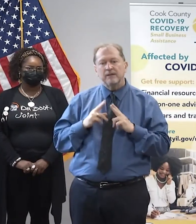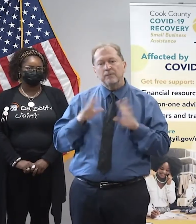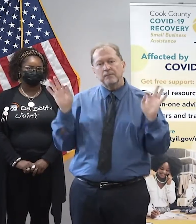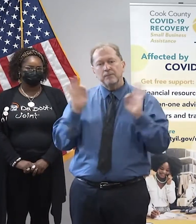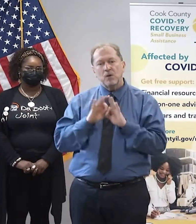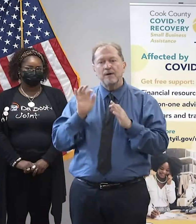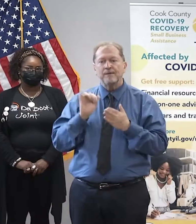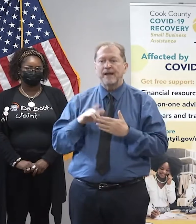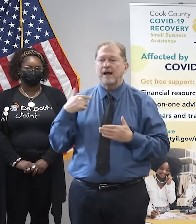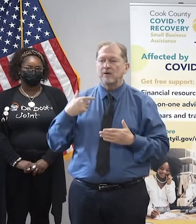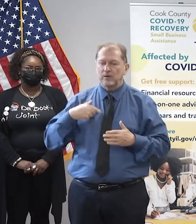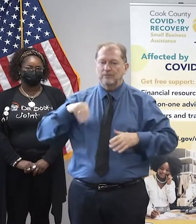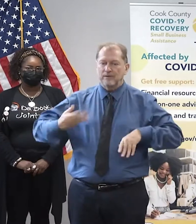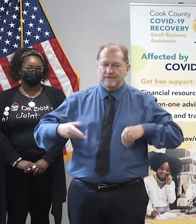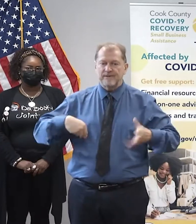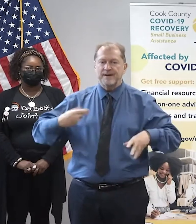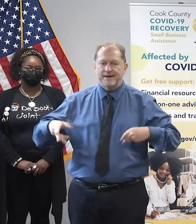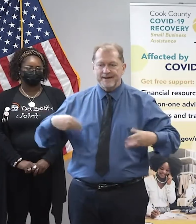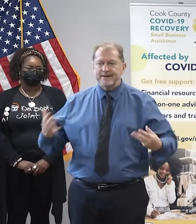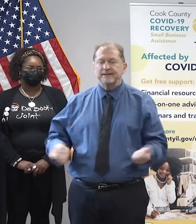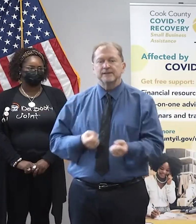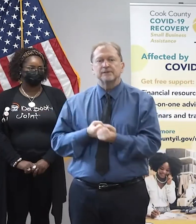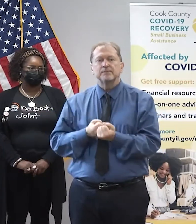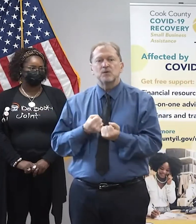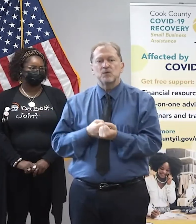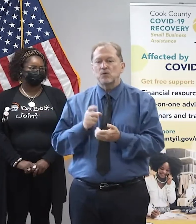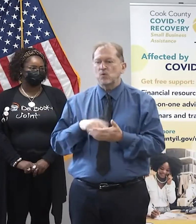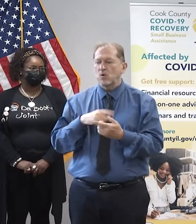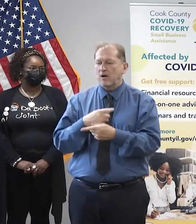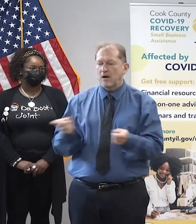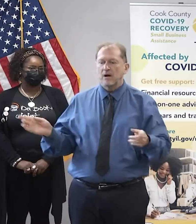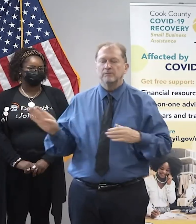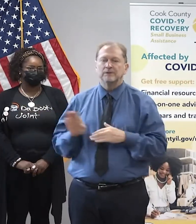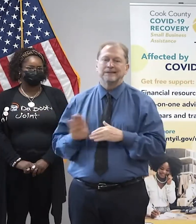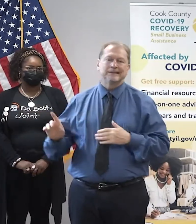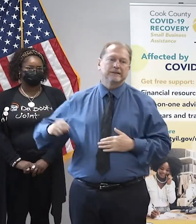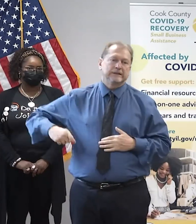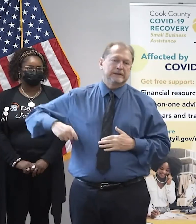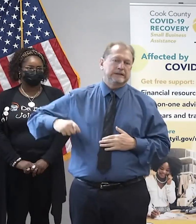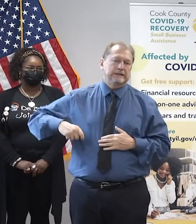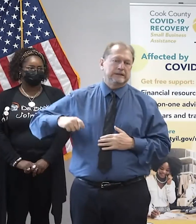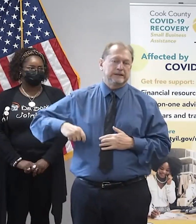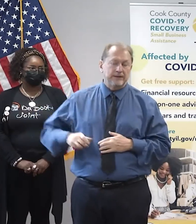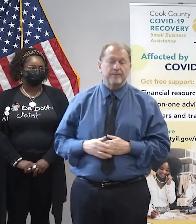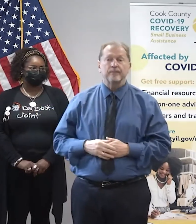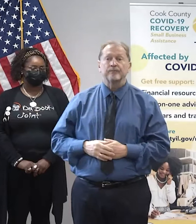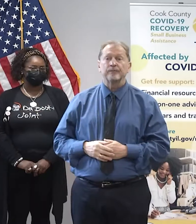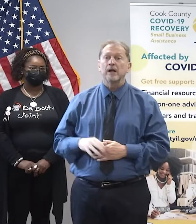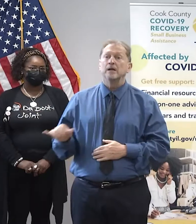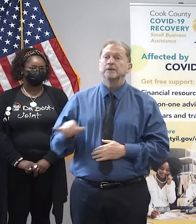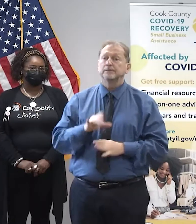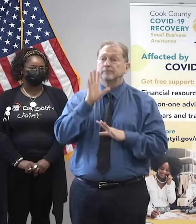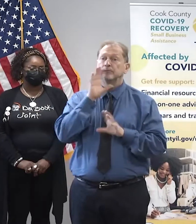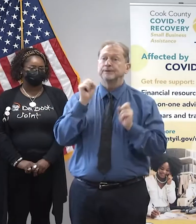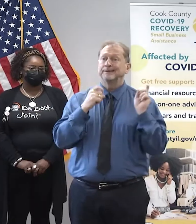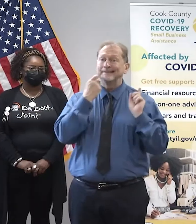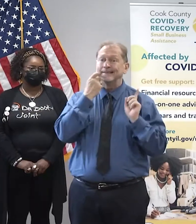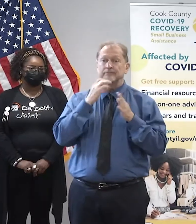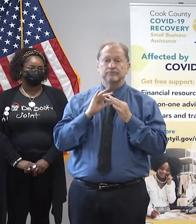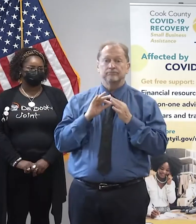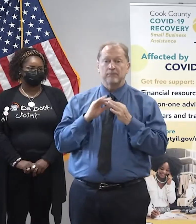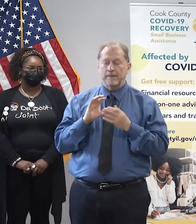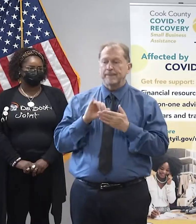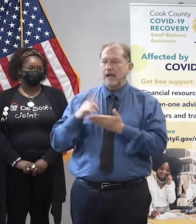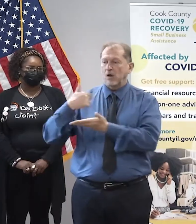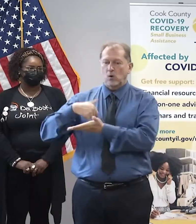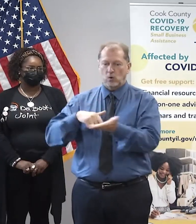we provide the backbone and the support that the businesses need. So just like the president said, it's extremely important that we